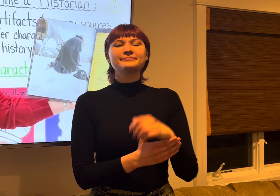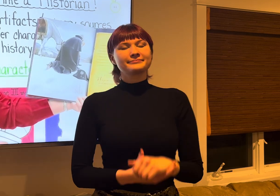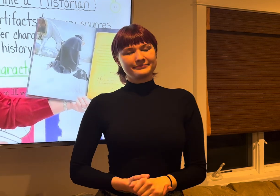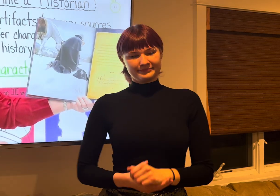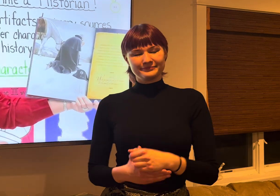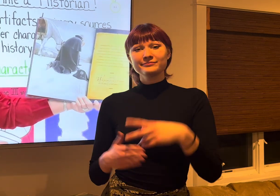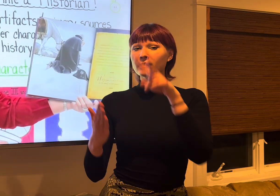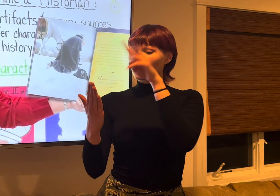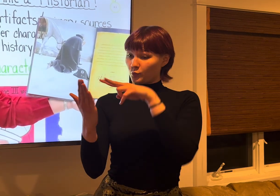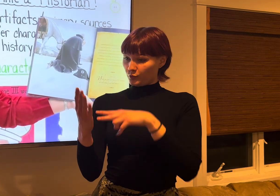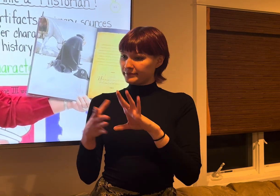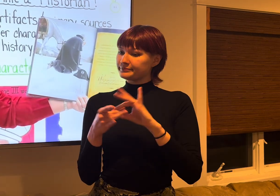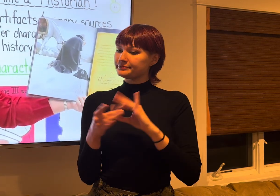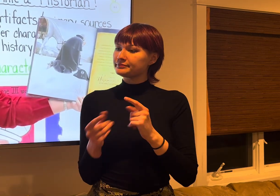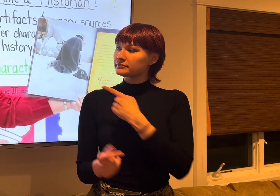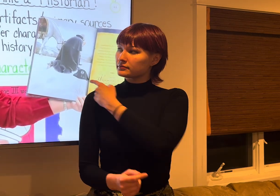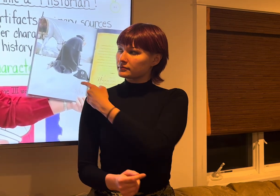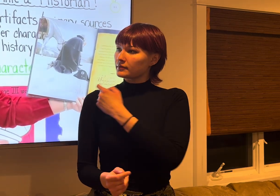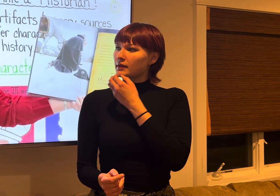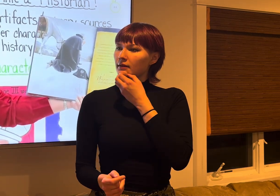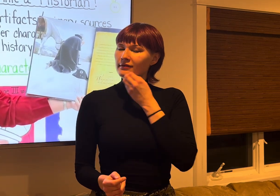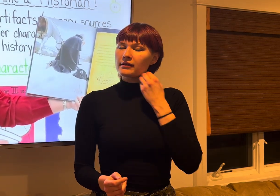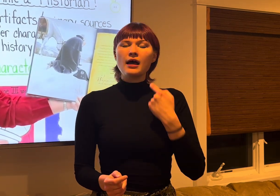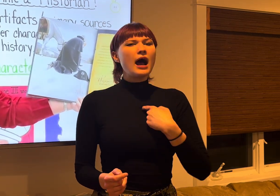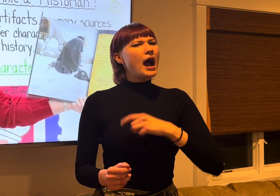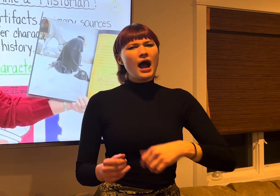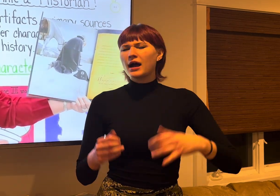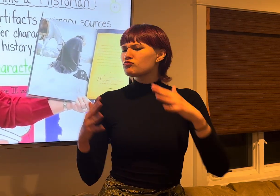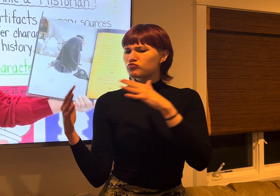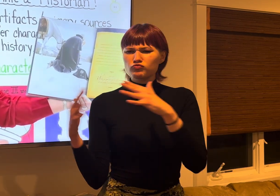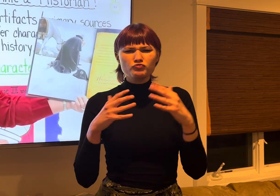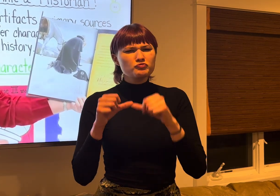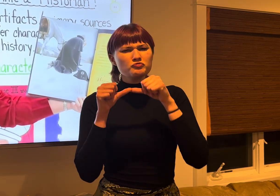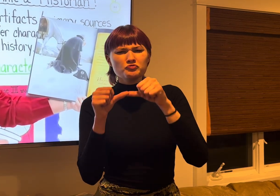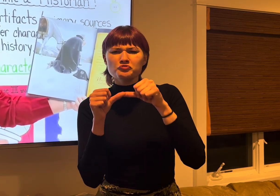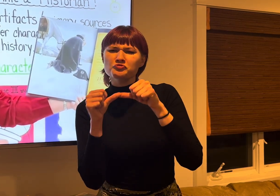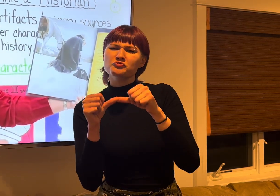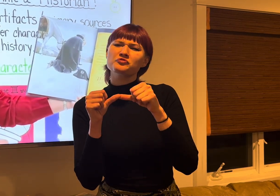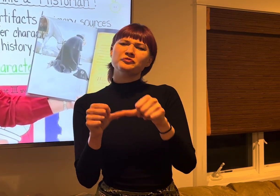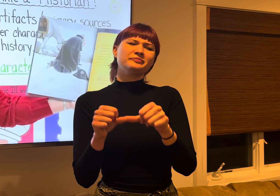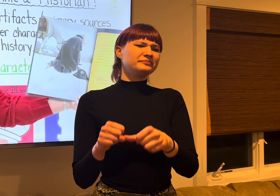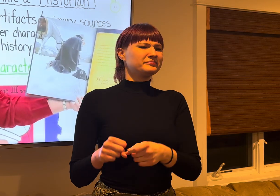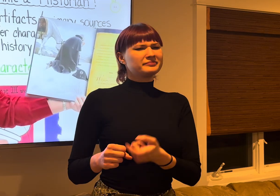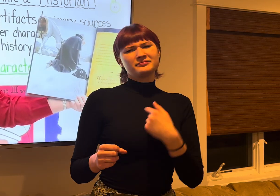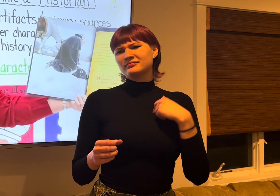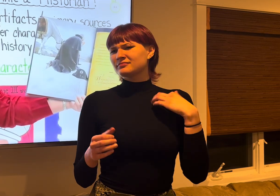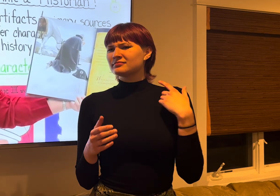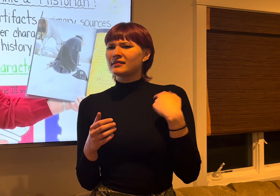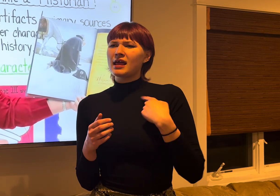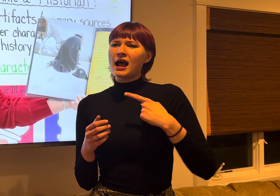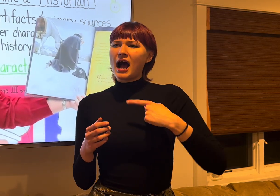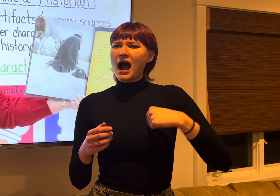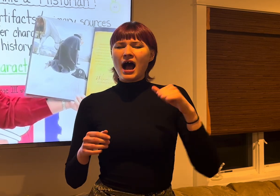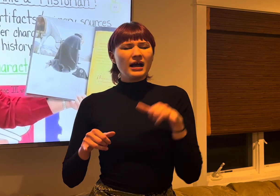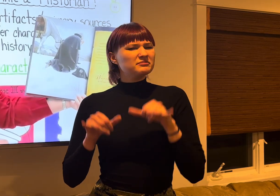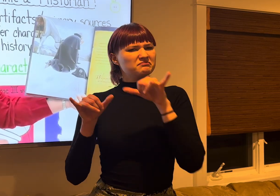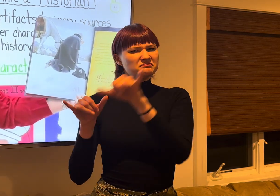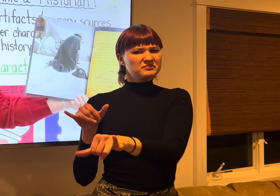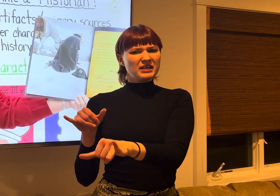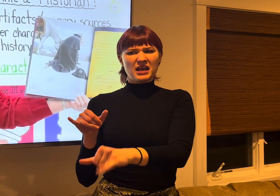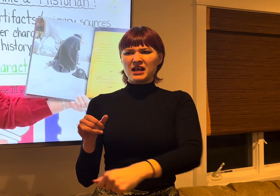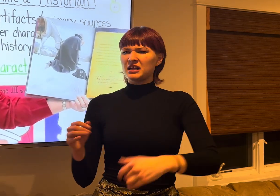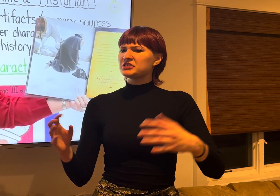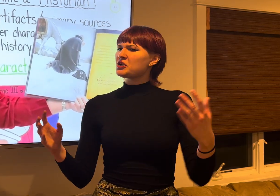and did not return home until each battle was won. Darkness and defeat, success and uncertainty, but